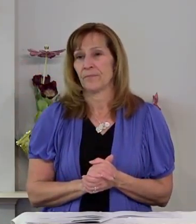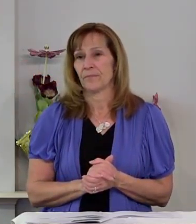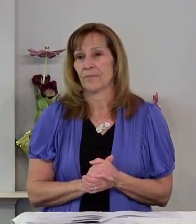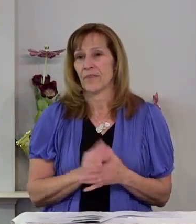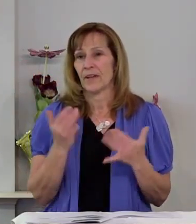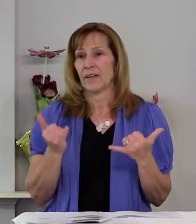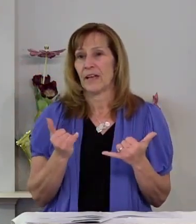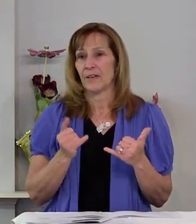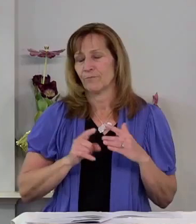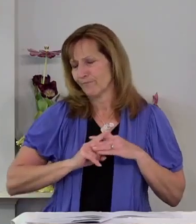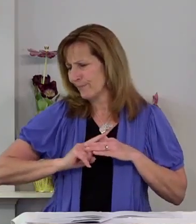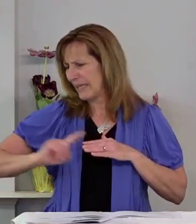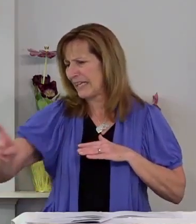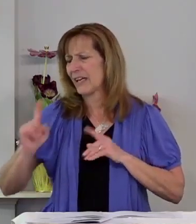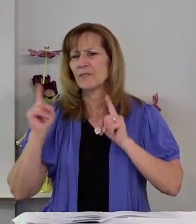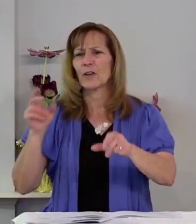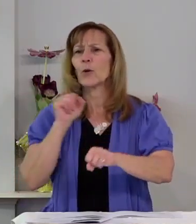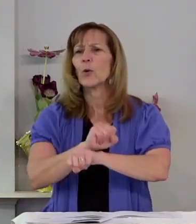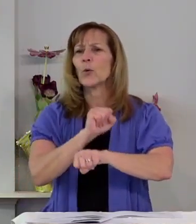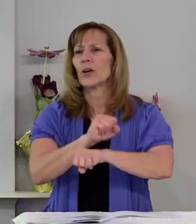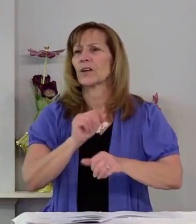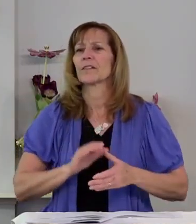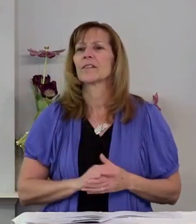Now get out of here and get to work.